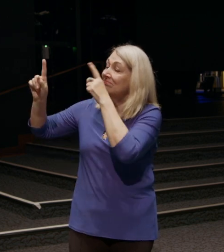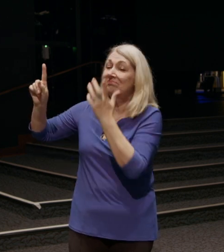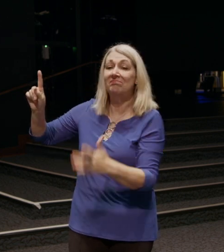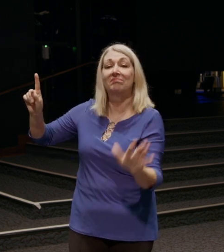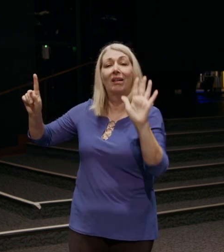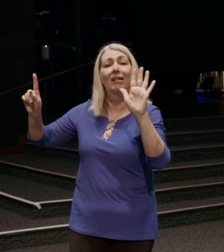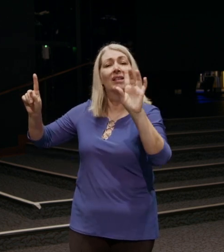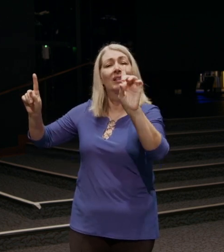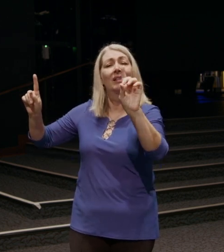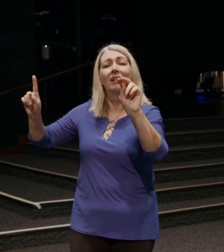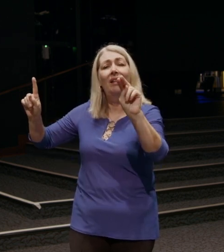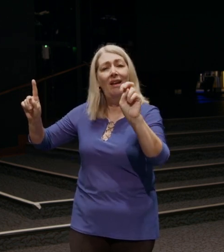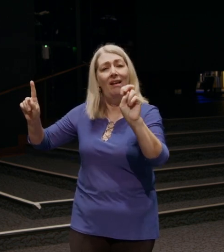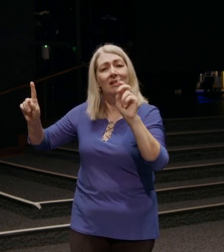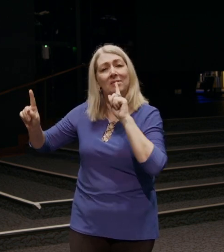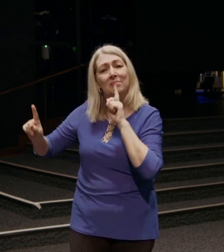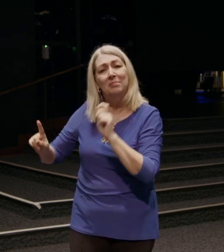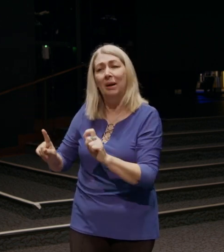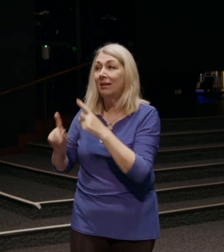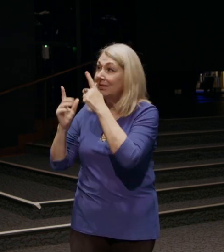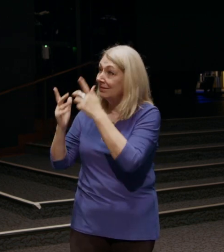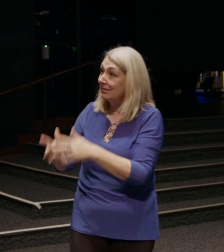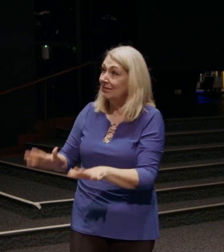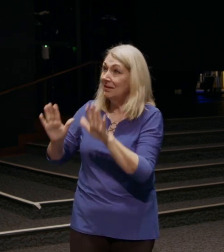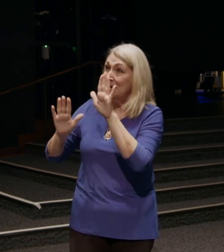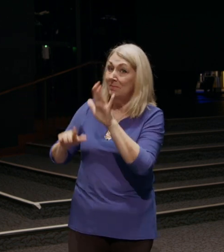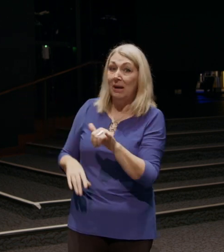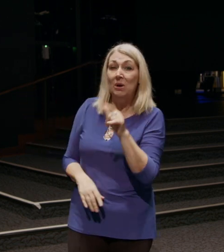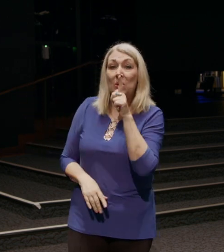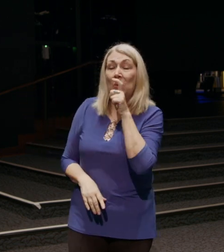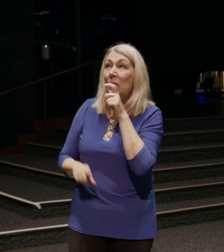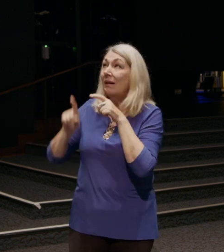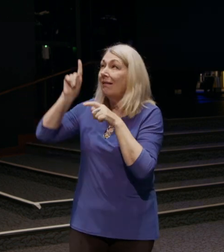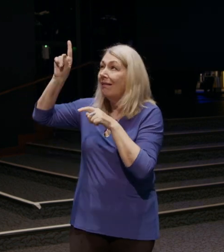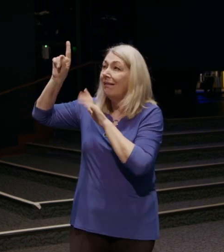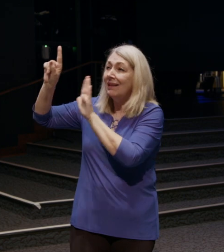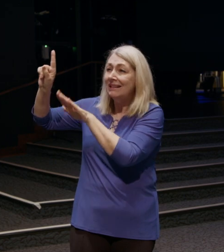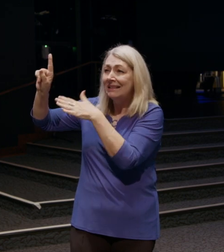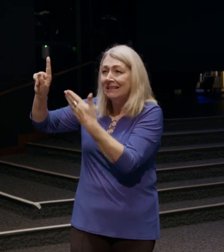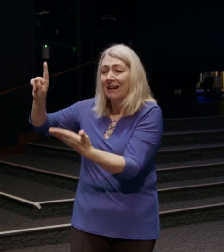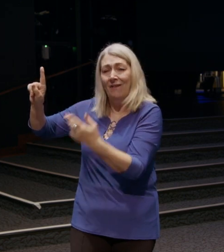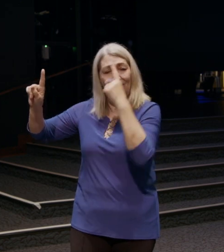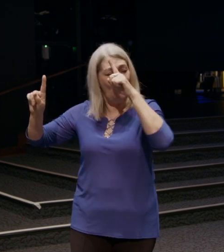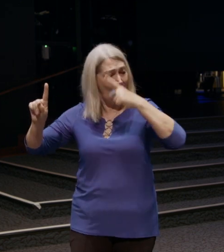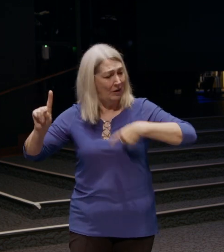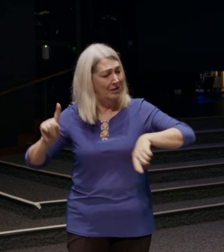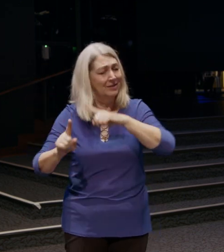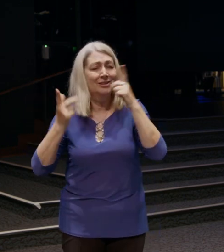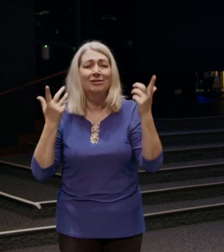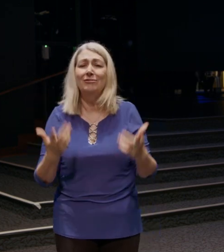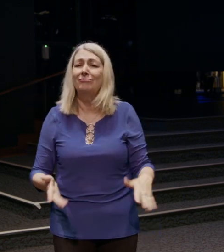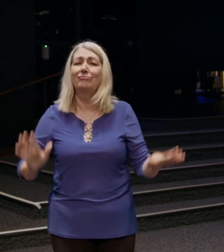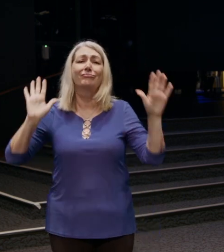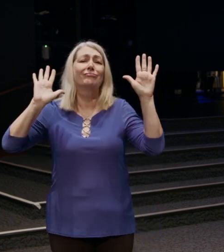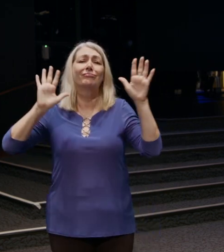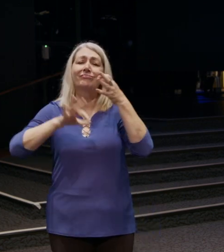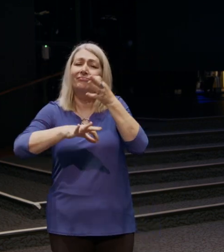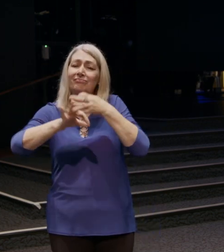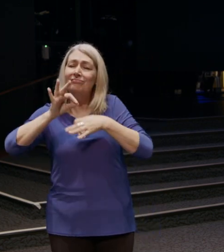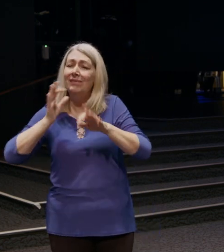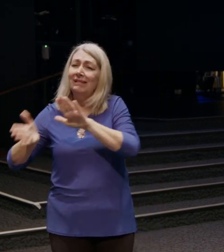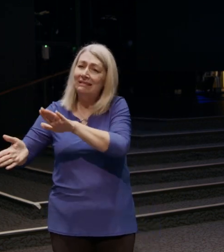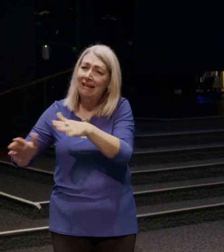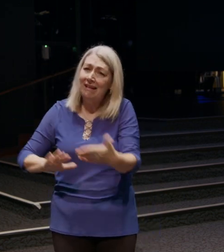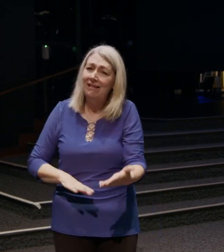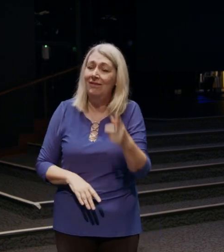been done. It was done by him for us, finished and accomplished by Jesus the